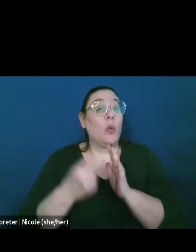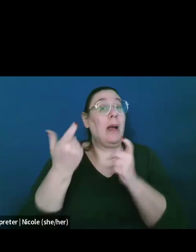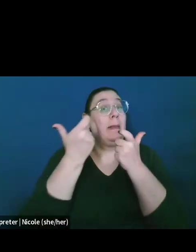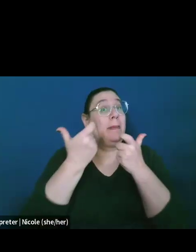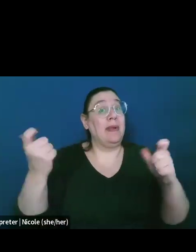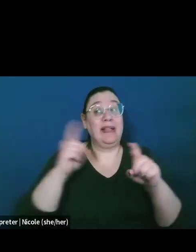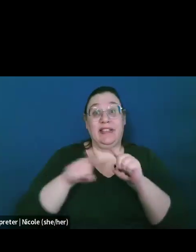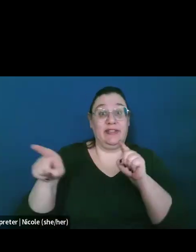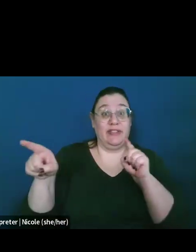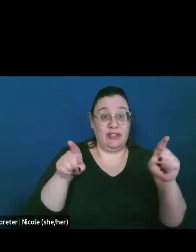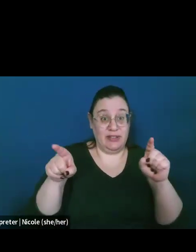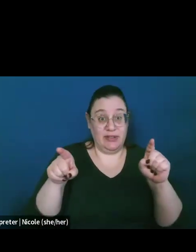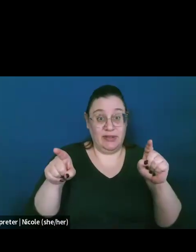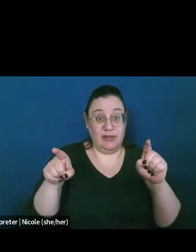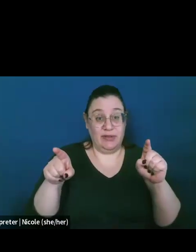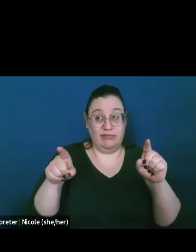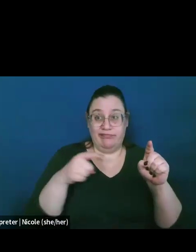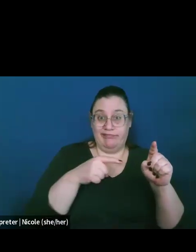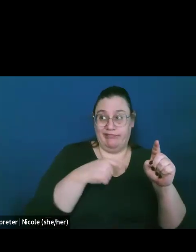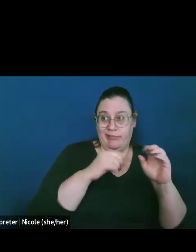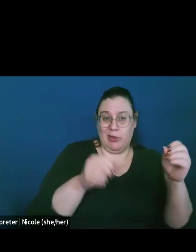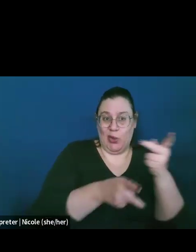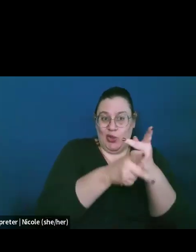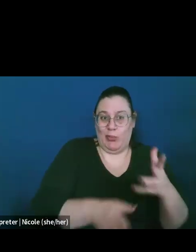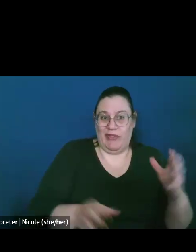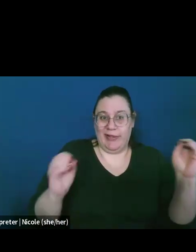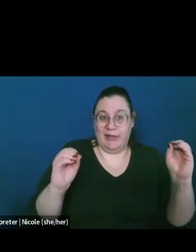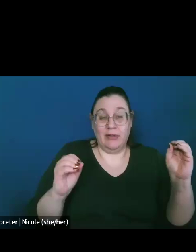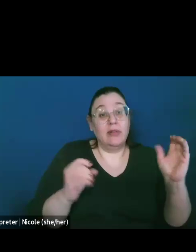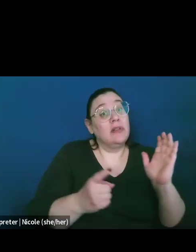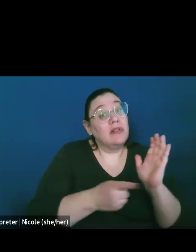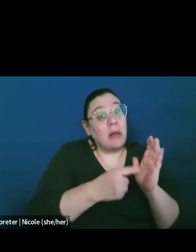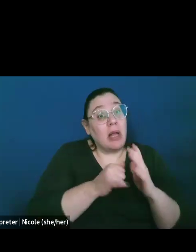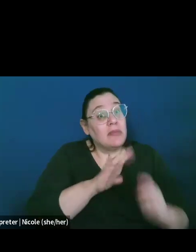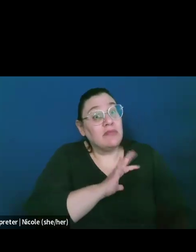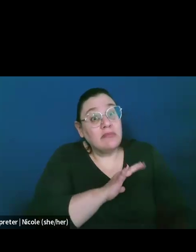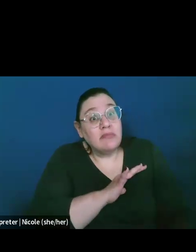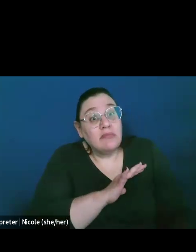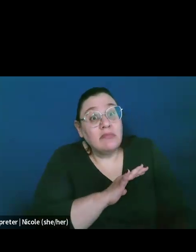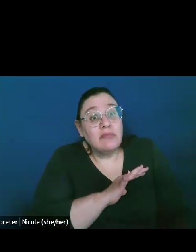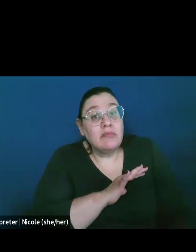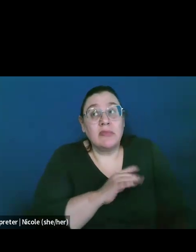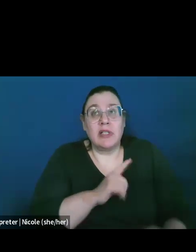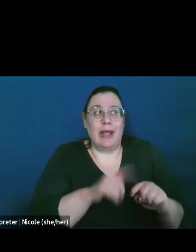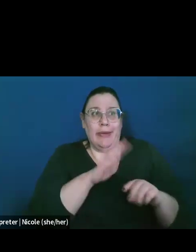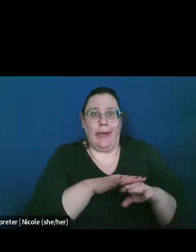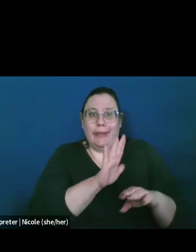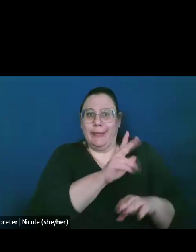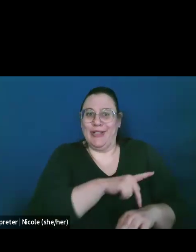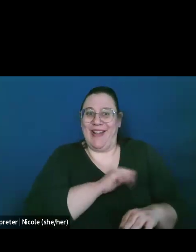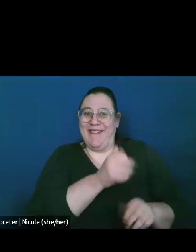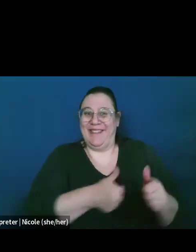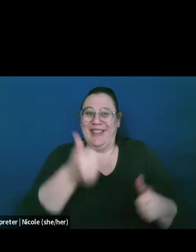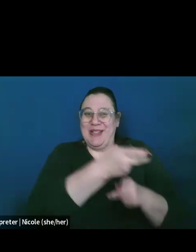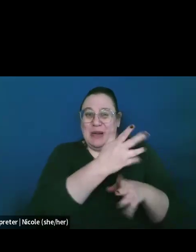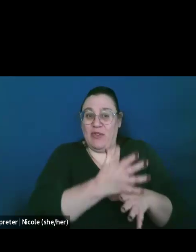that you have no supervisor, which can be great in some respects, depending on your supervisor. And it does mean you have a lot of